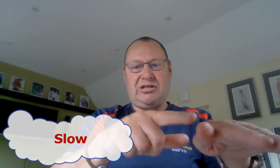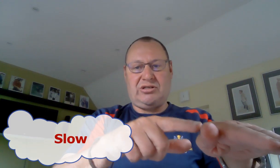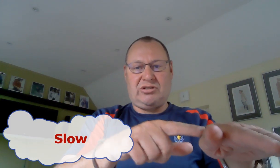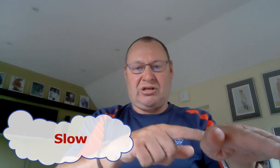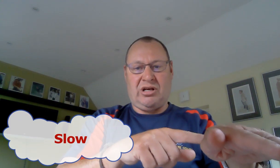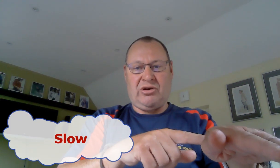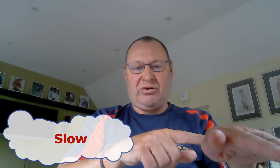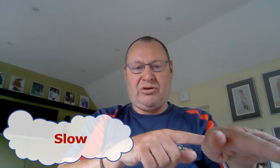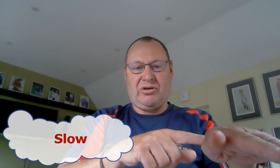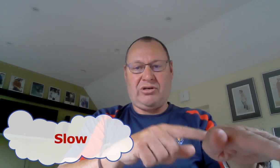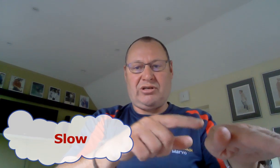Slow.